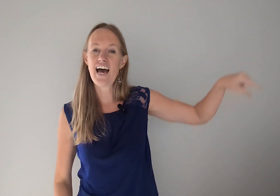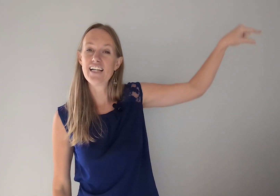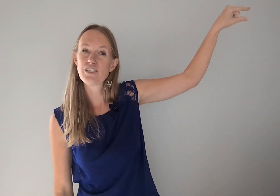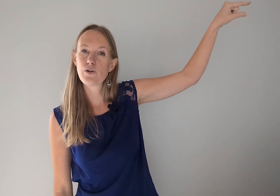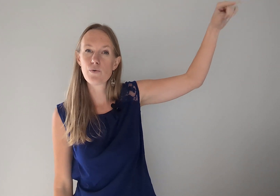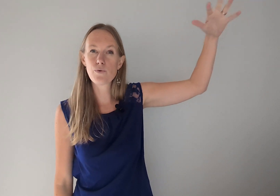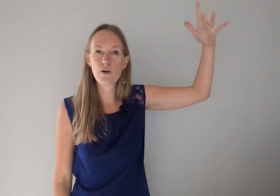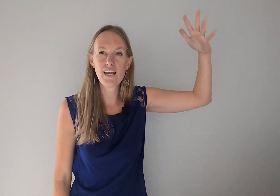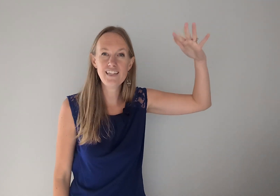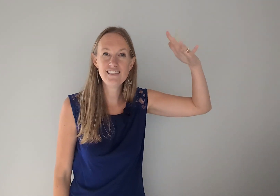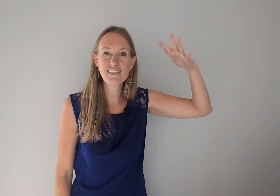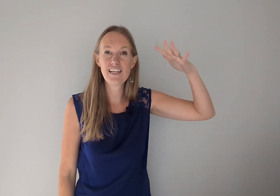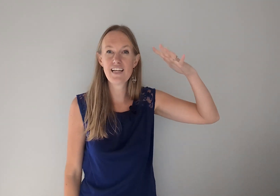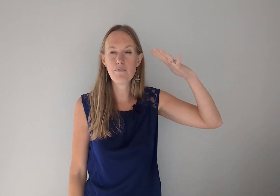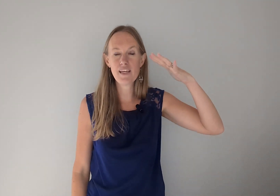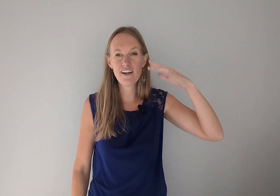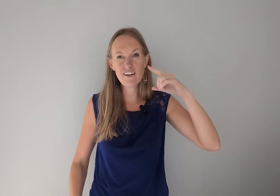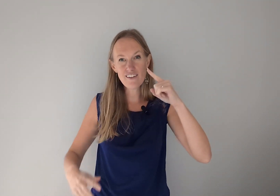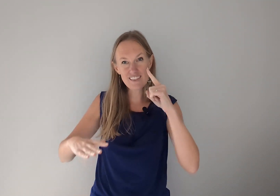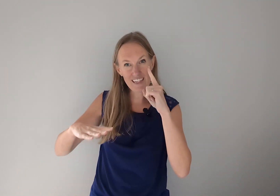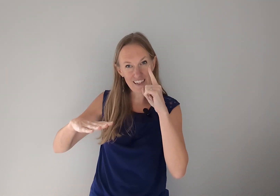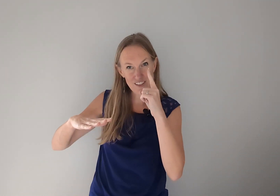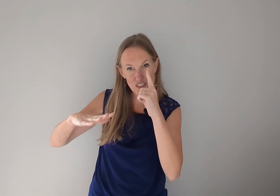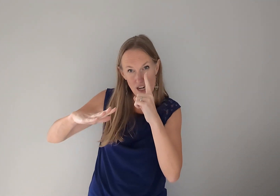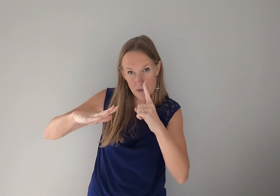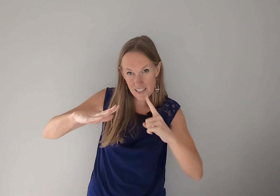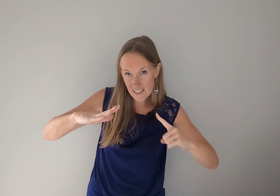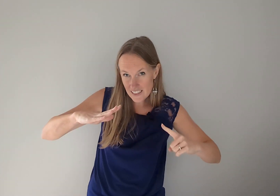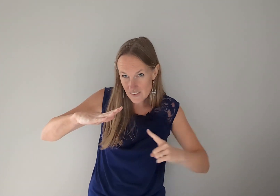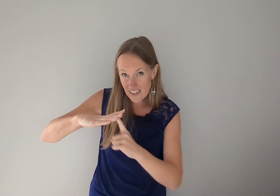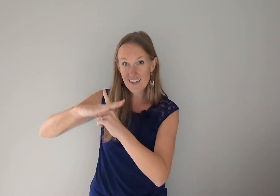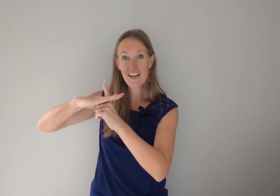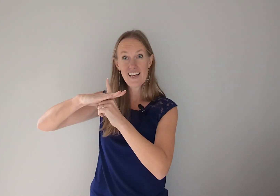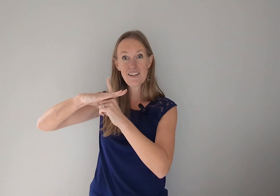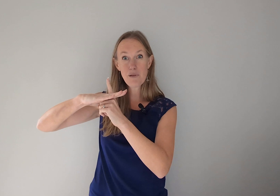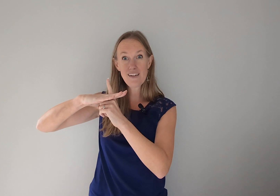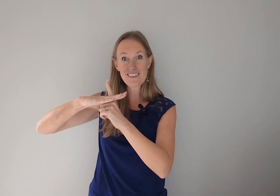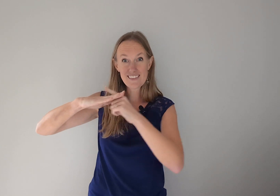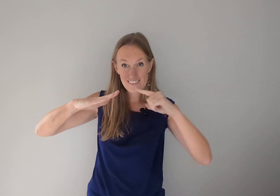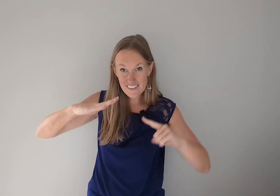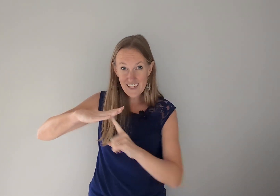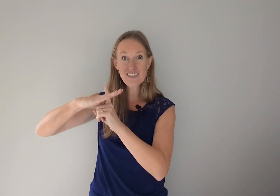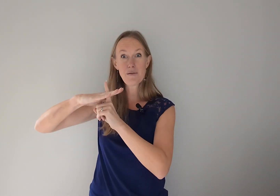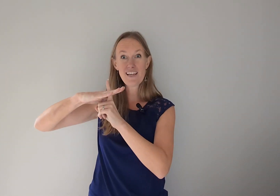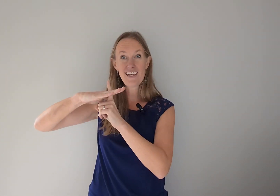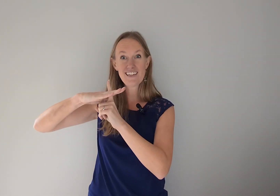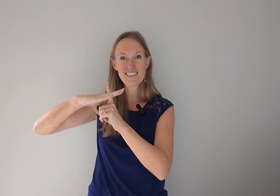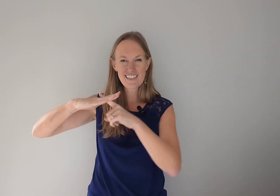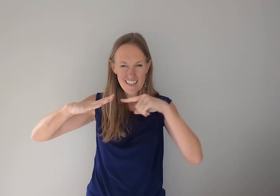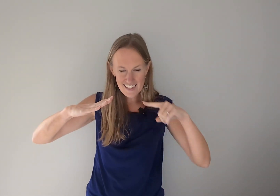that grace and then appear. You're taking your dominant index finger and it appears through your non-dominant hand.